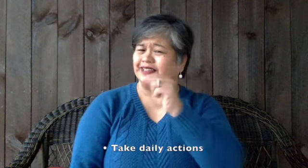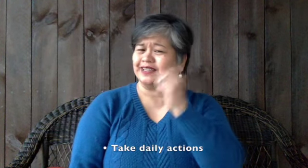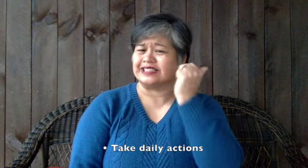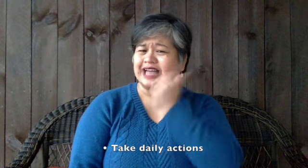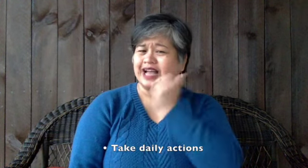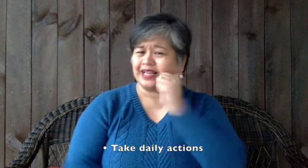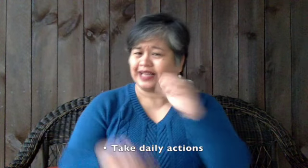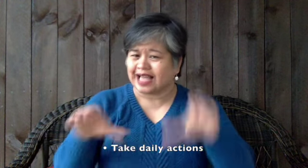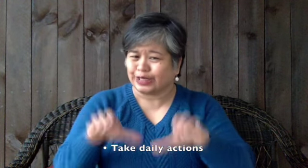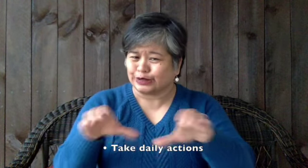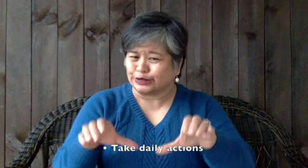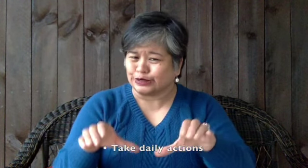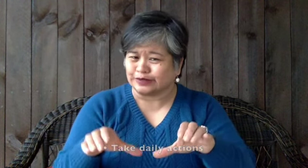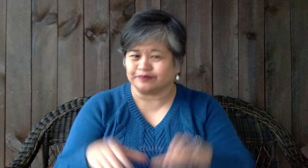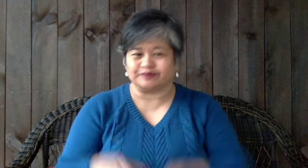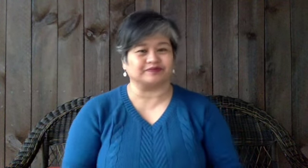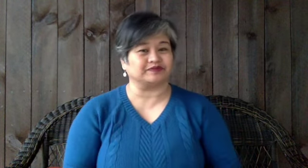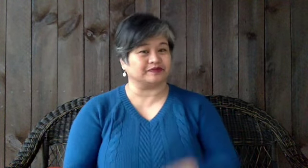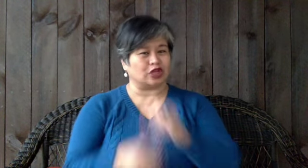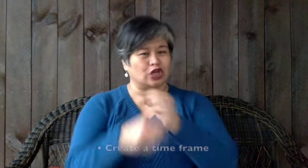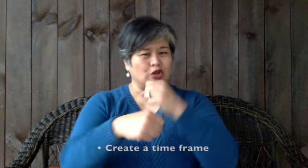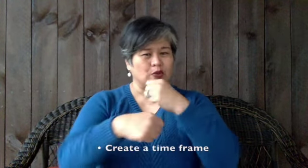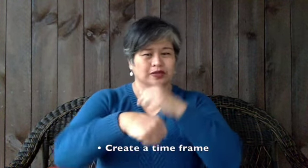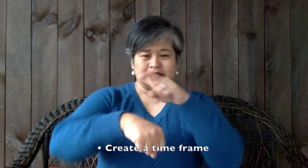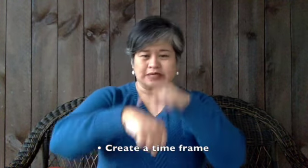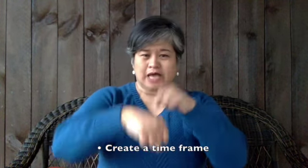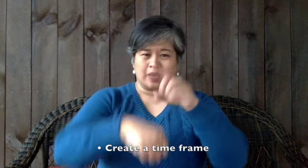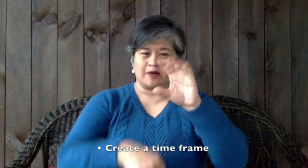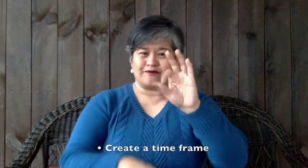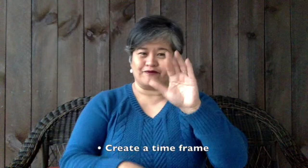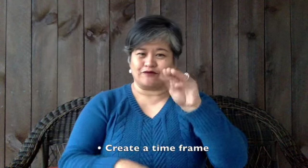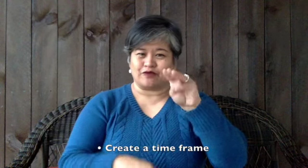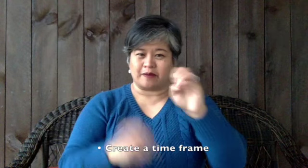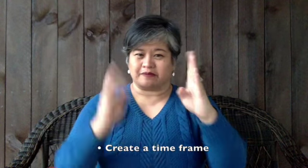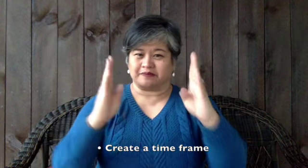Take daily actions. Create a timeframe. frame.